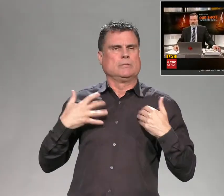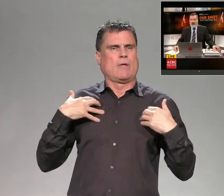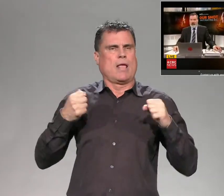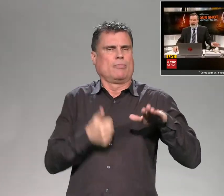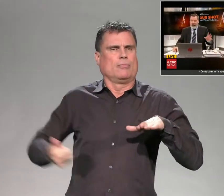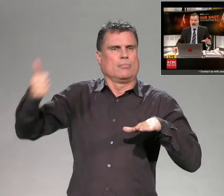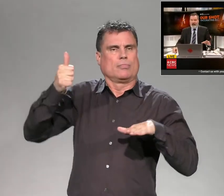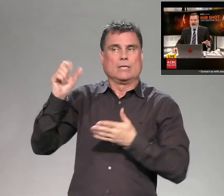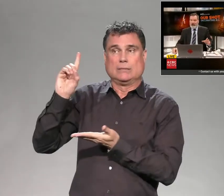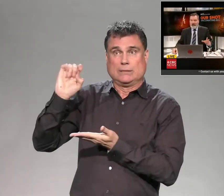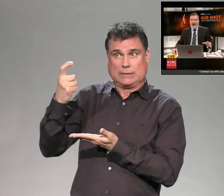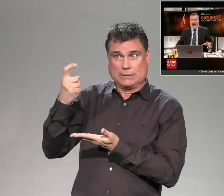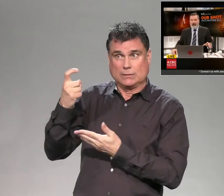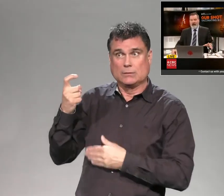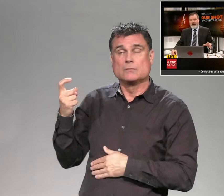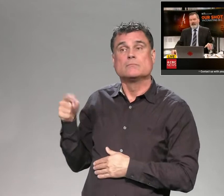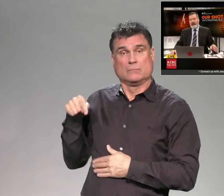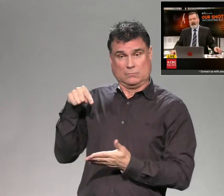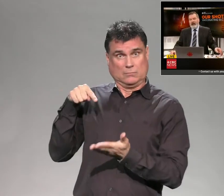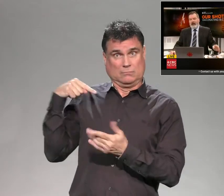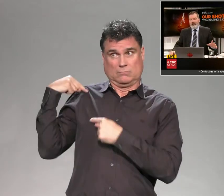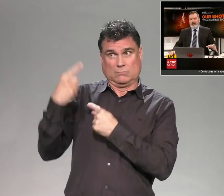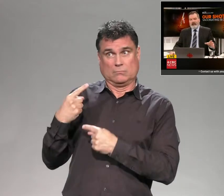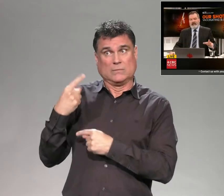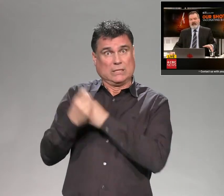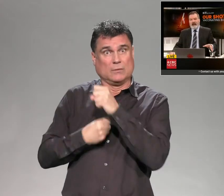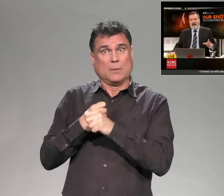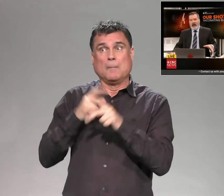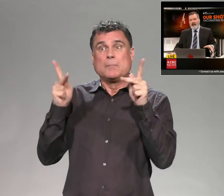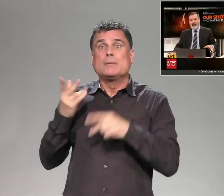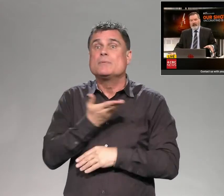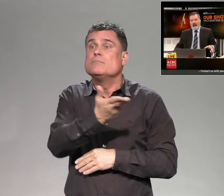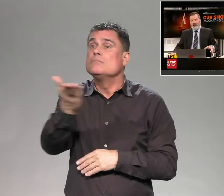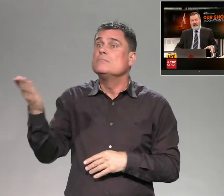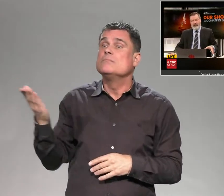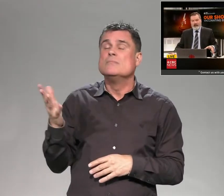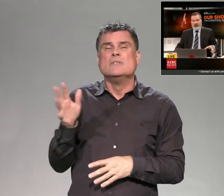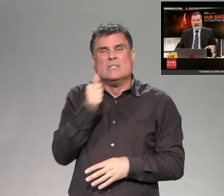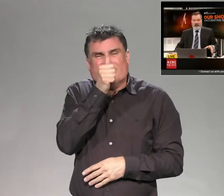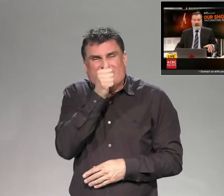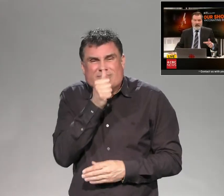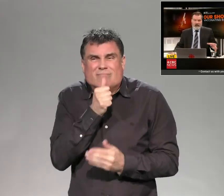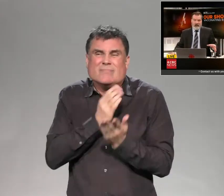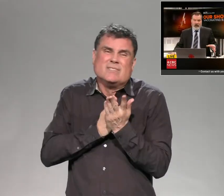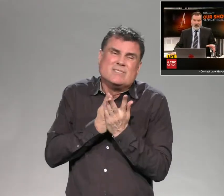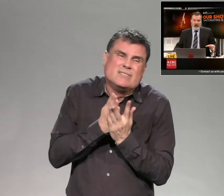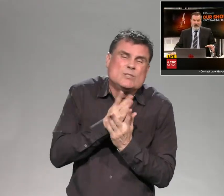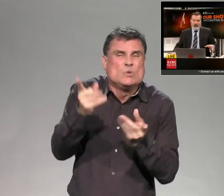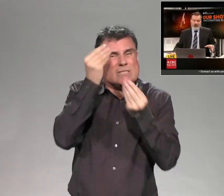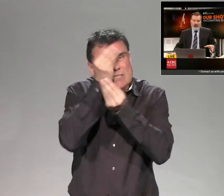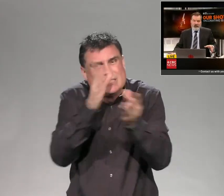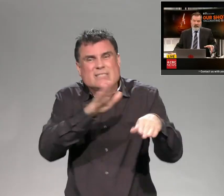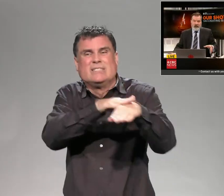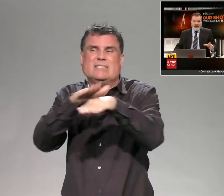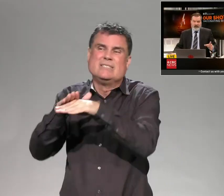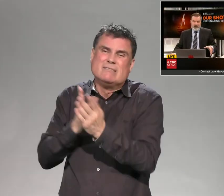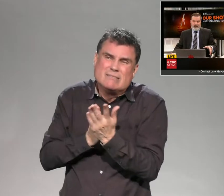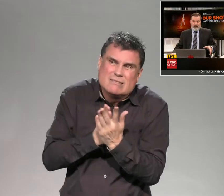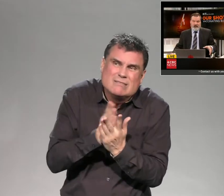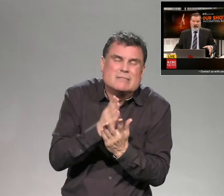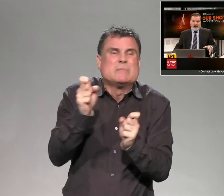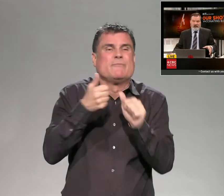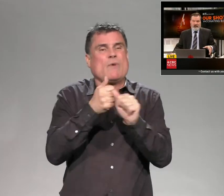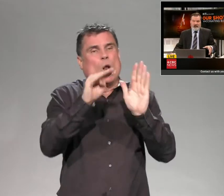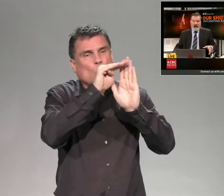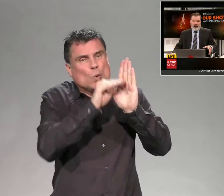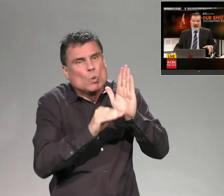told to just hang on a little bit longer. Can you explain why British Columbians should have faith in this timeline, given the uncertainty